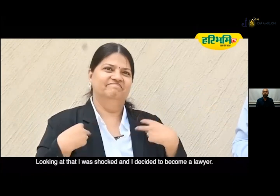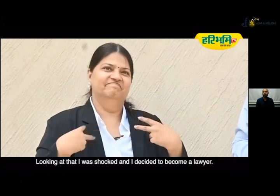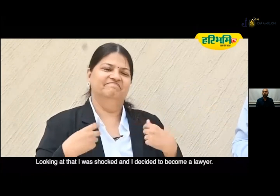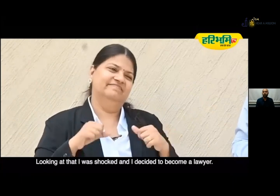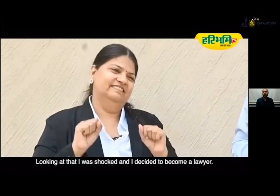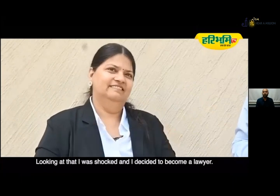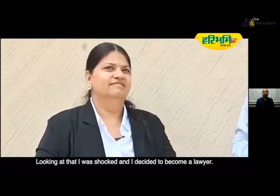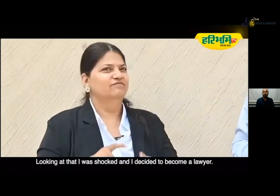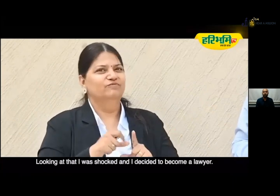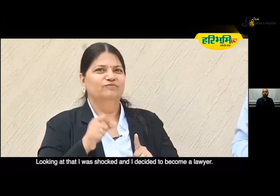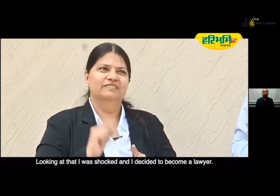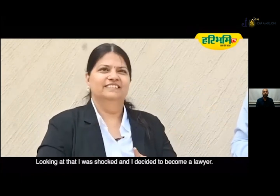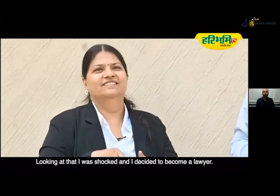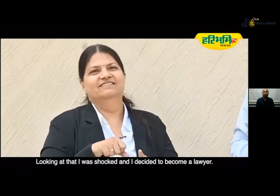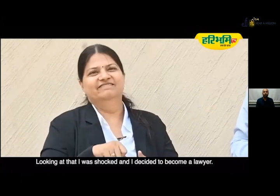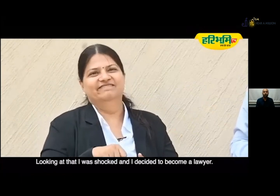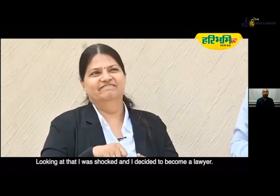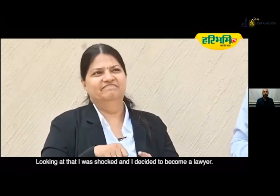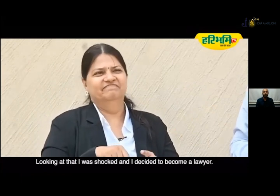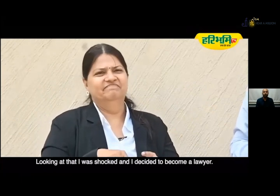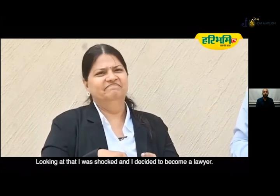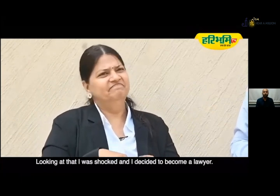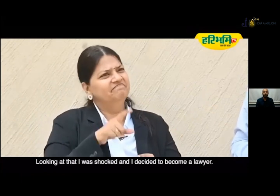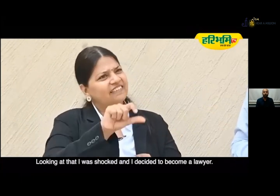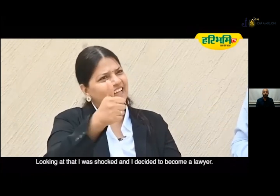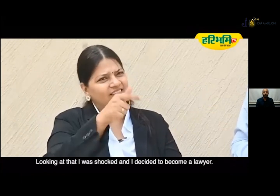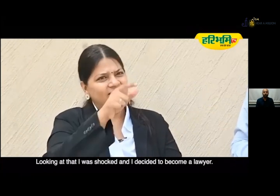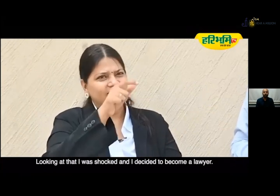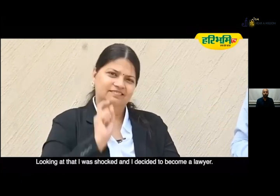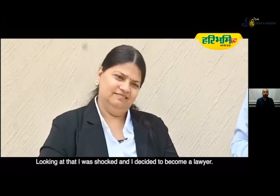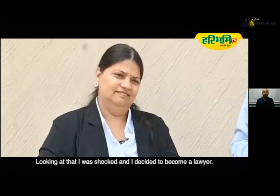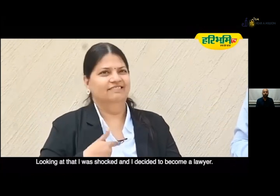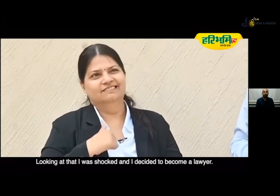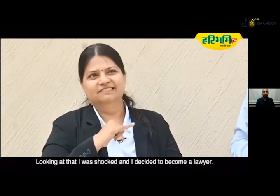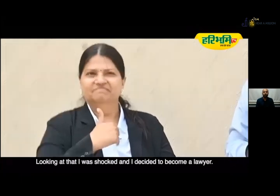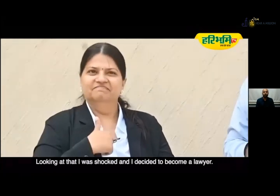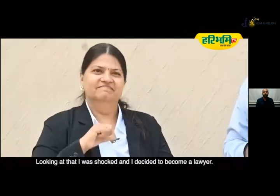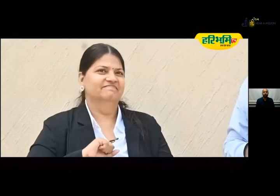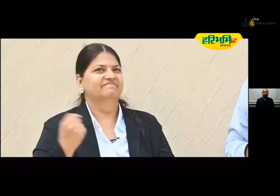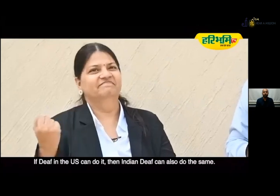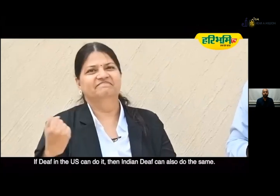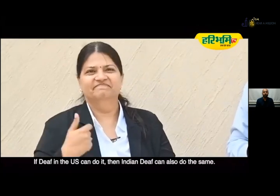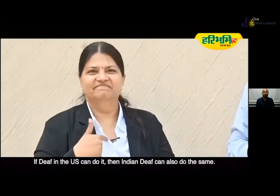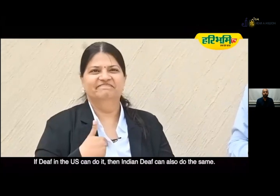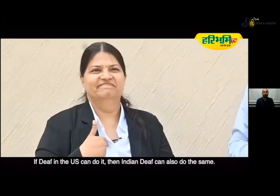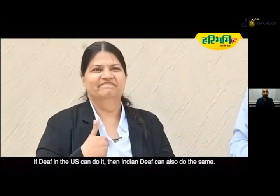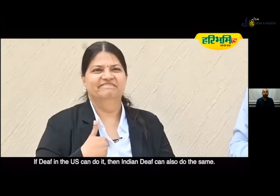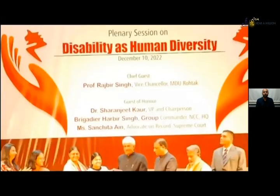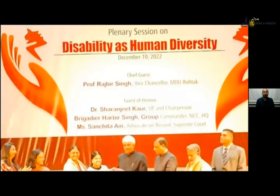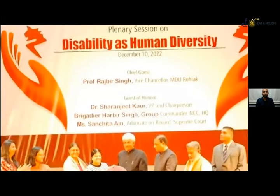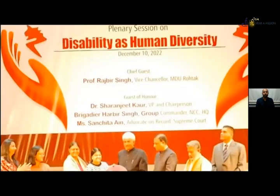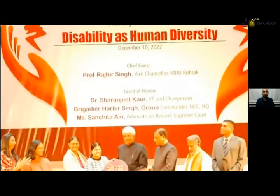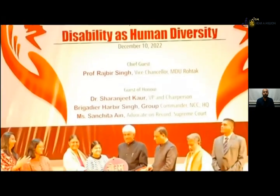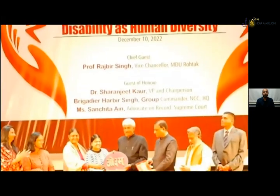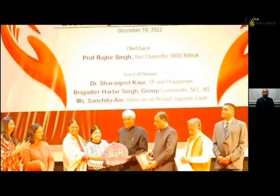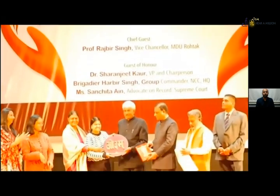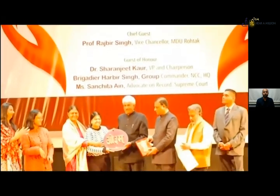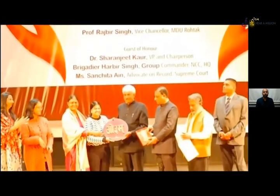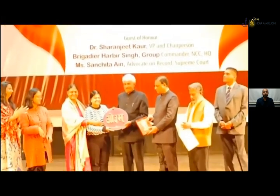And I was shocked that I would like to become a lawyer. If he can do it, then I can also do